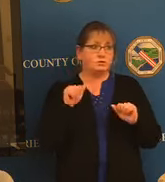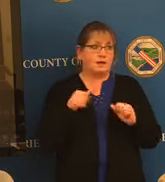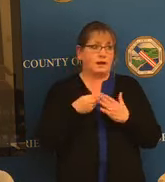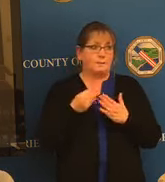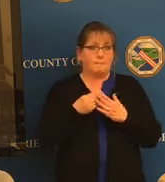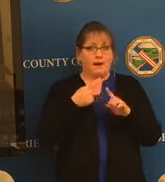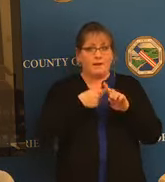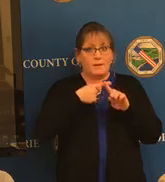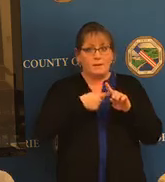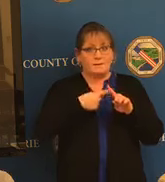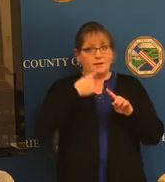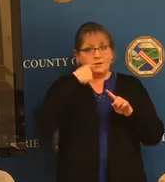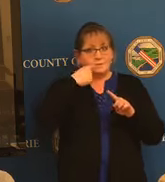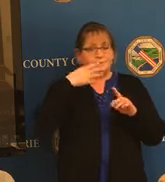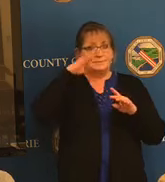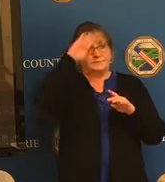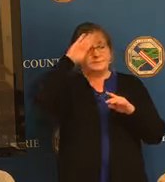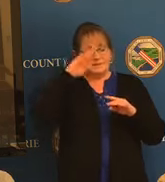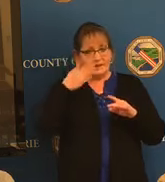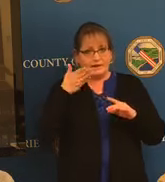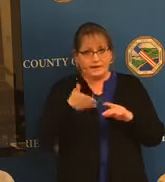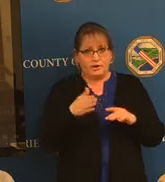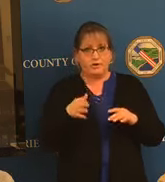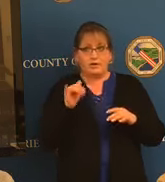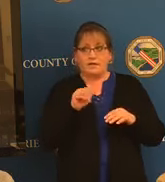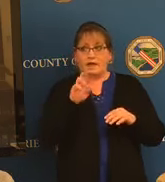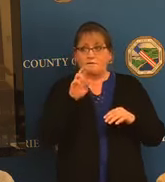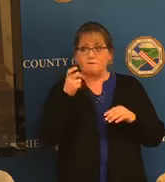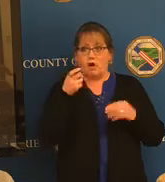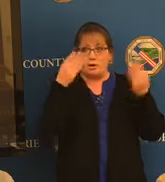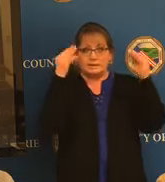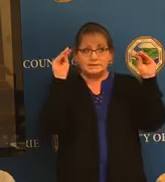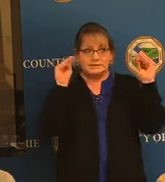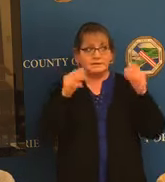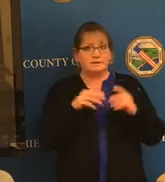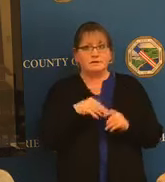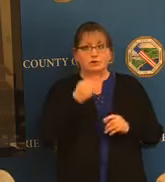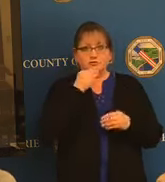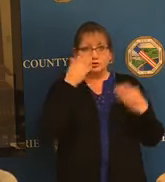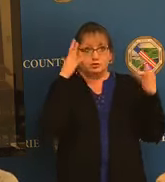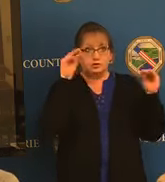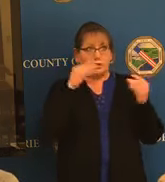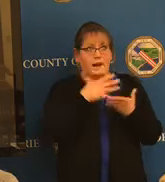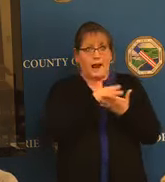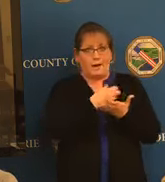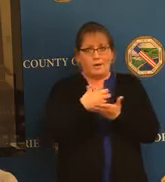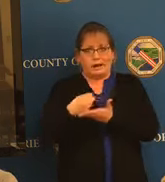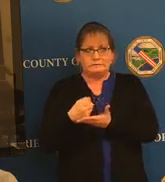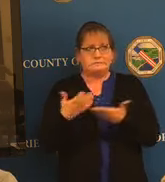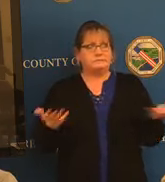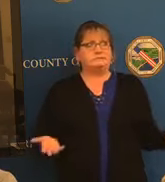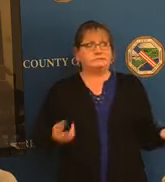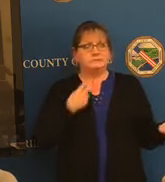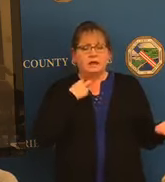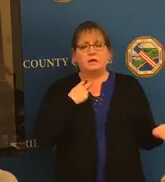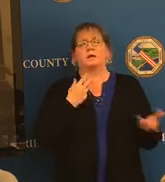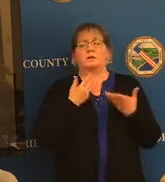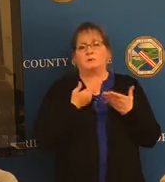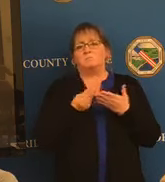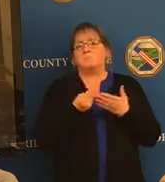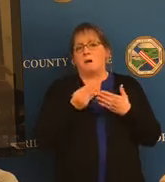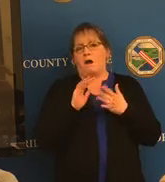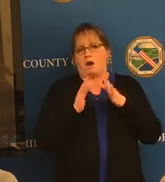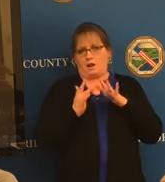the places where you usually purchase thermometers, like a pharmacy or a grocery store, is out of them. What I would do, again,